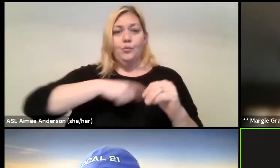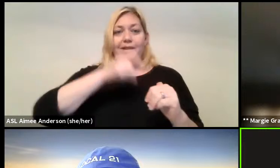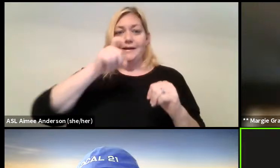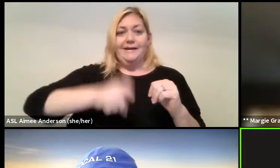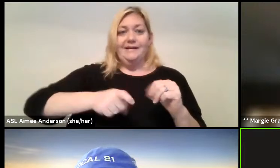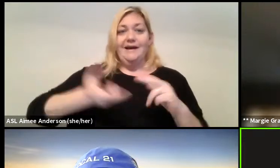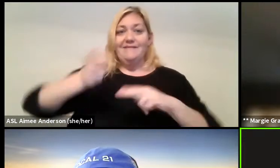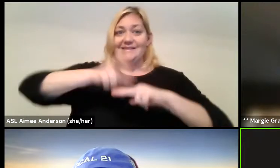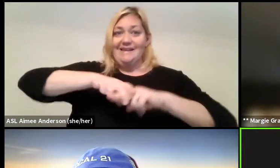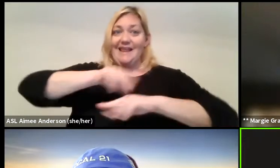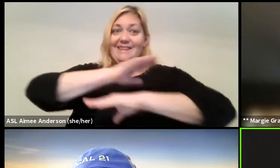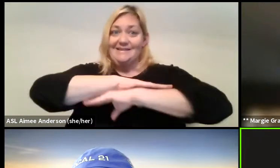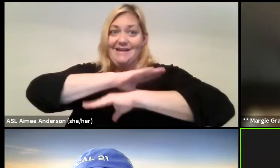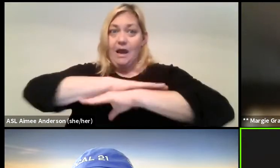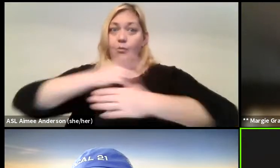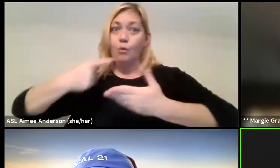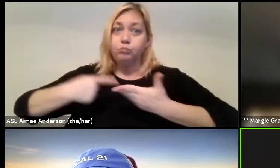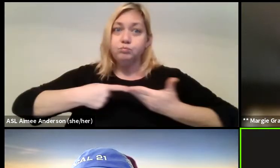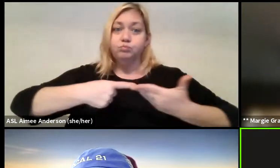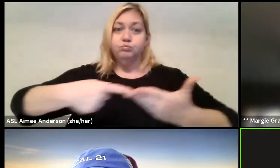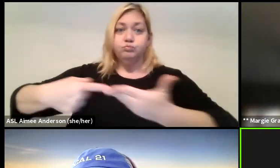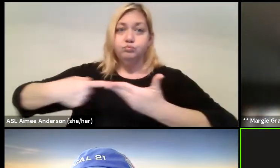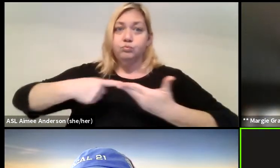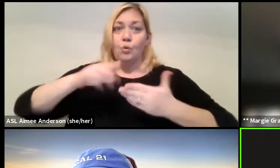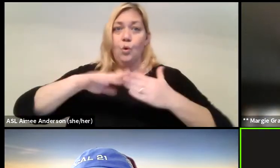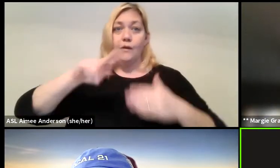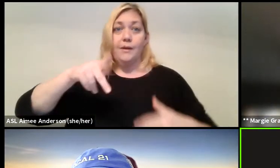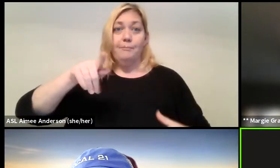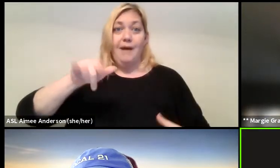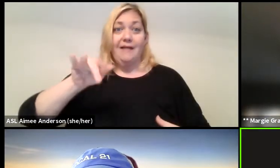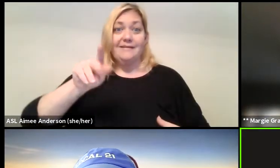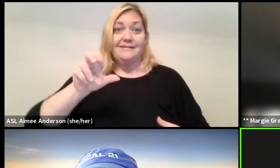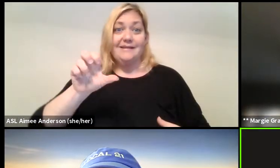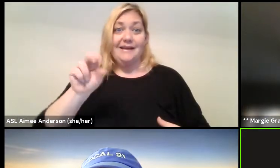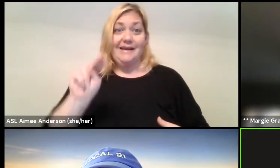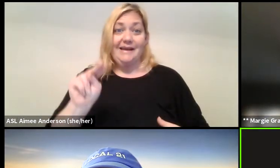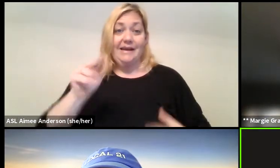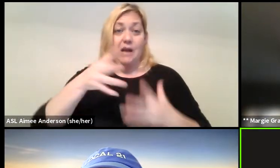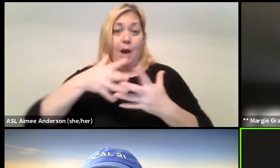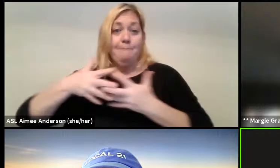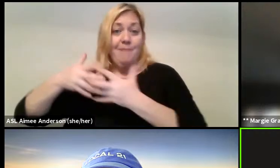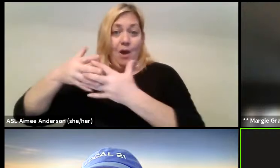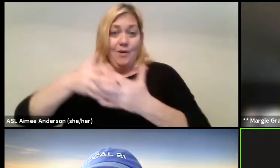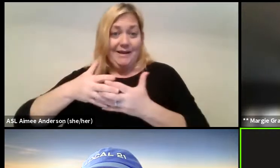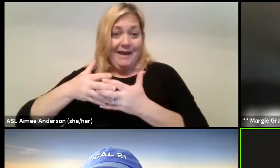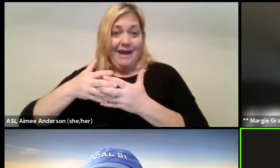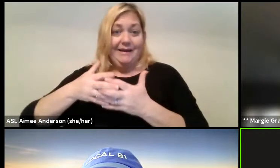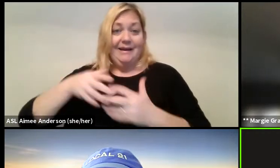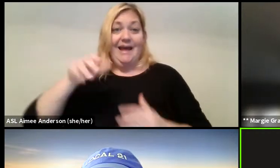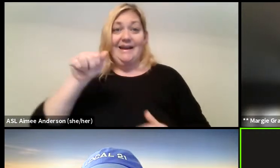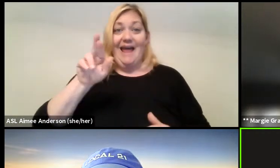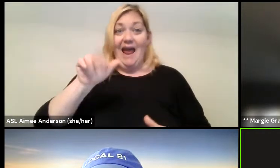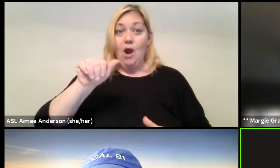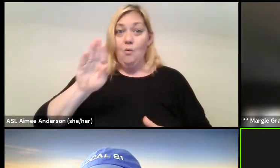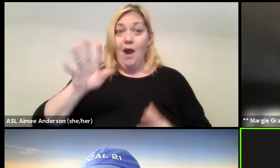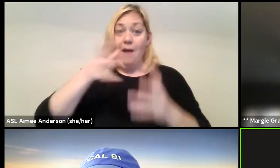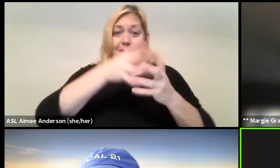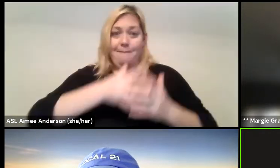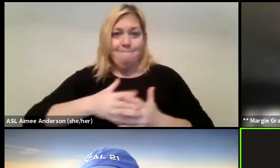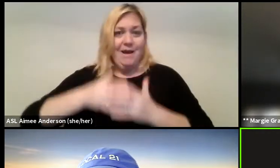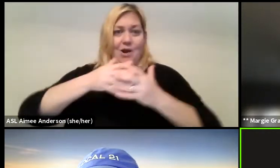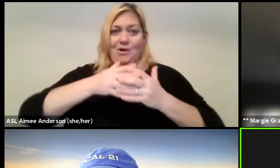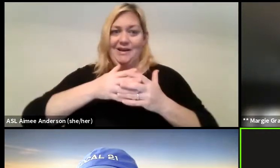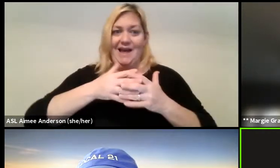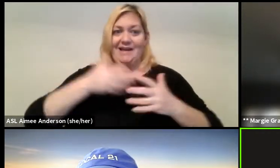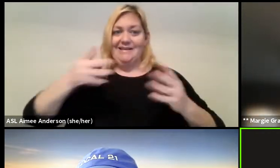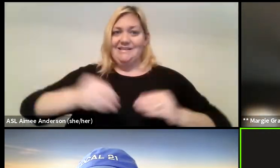for the Palestinian American, Muslim American, Arab Americans. There is a clear